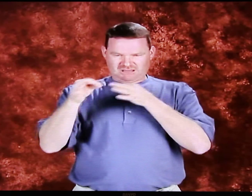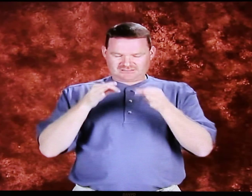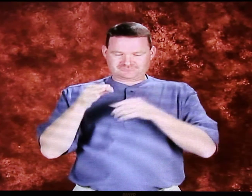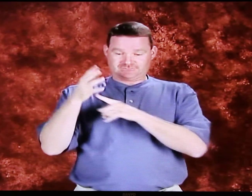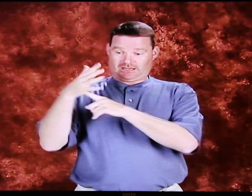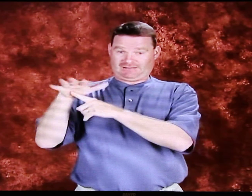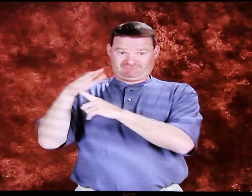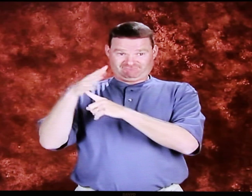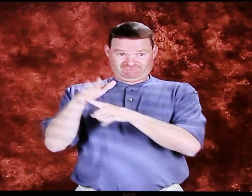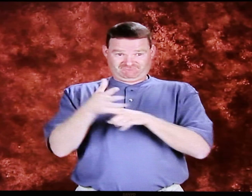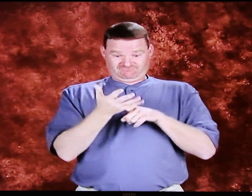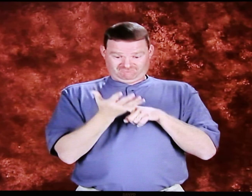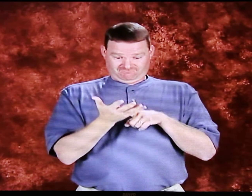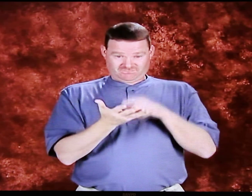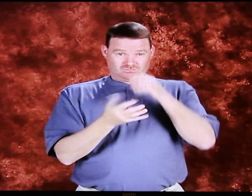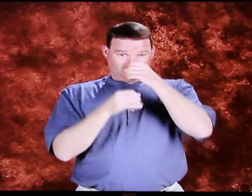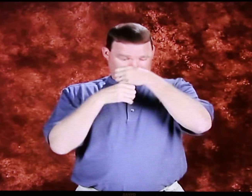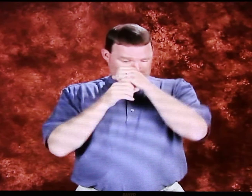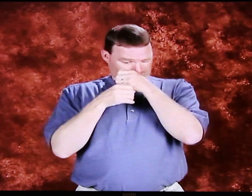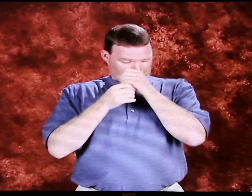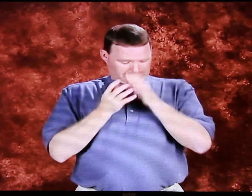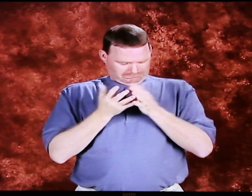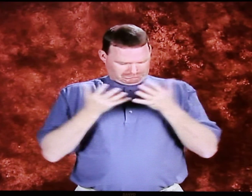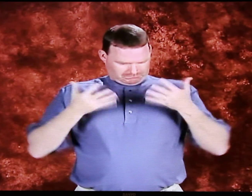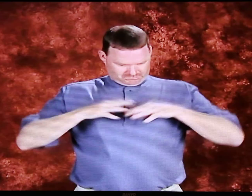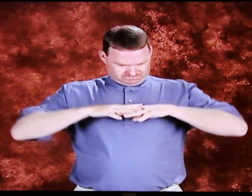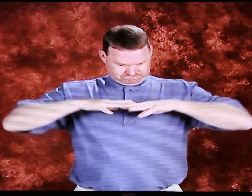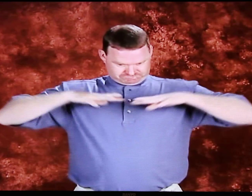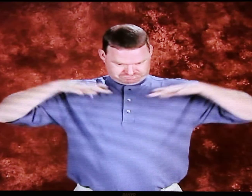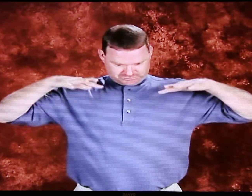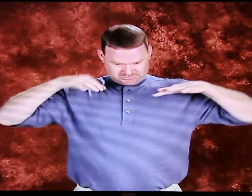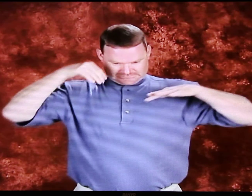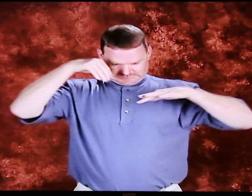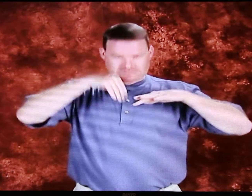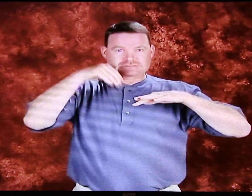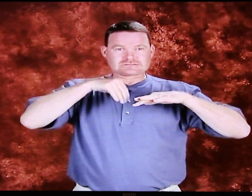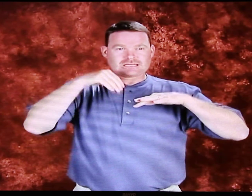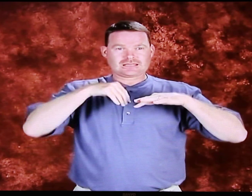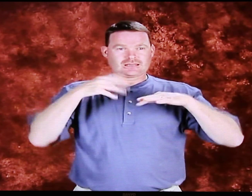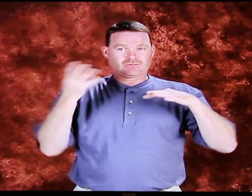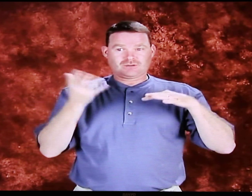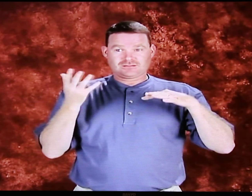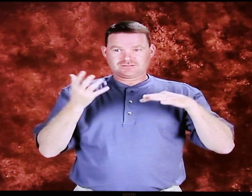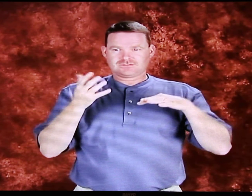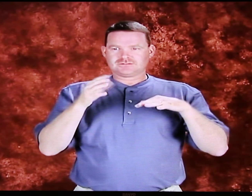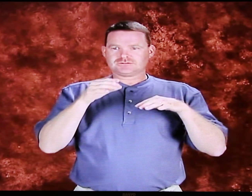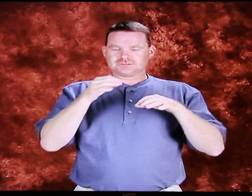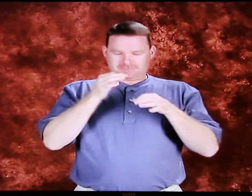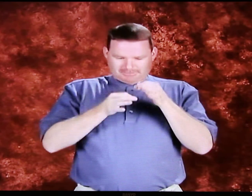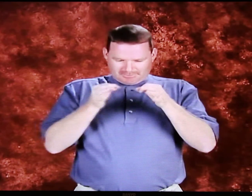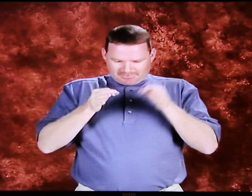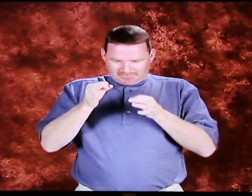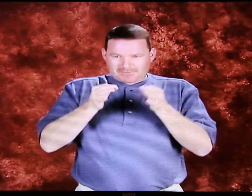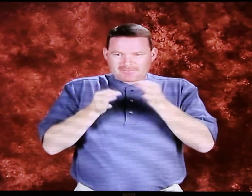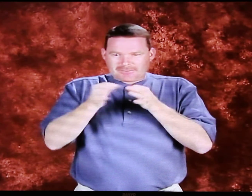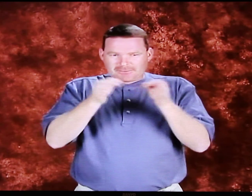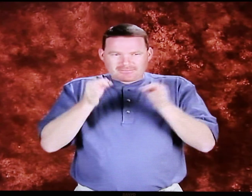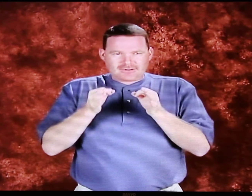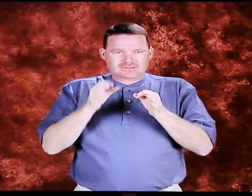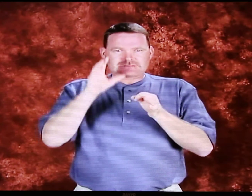amazing inside. I'd like to explain a little bit more to you. Now, if we were to take a leaf and look at it in a microscope, magnify it,